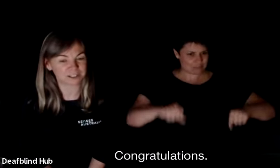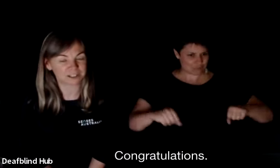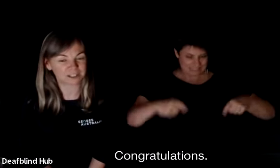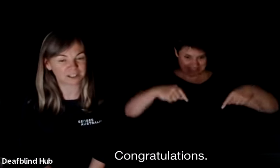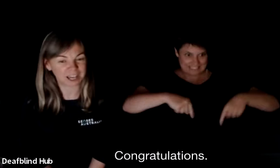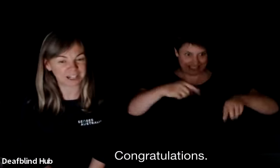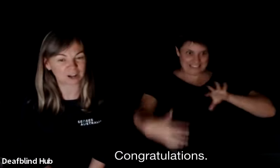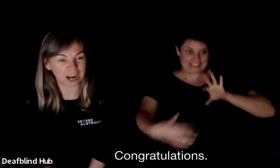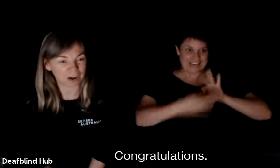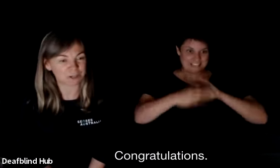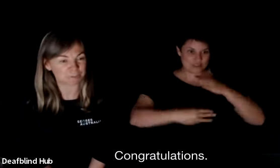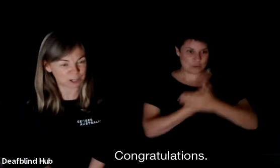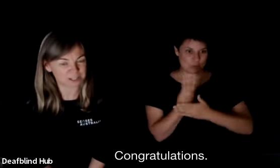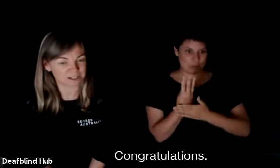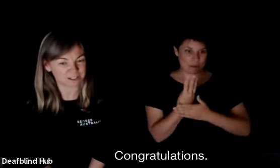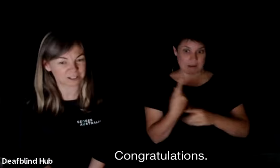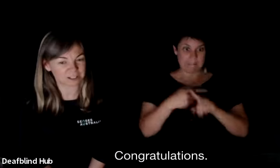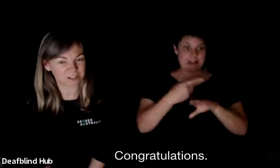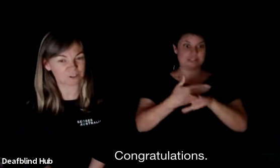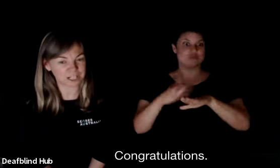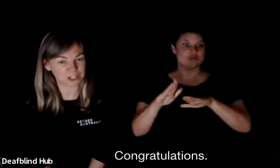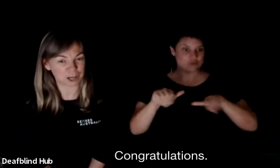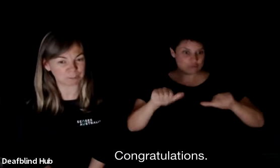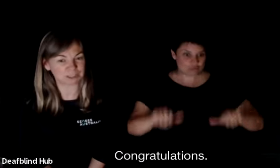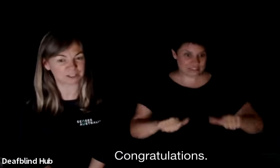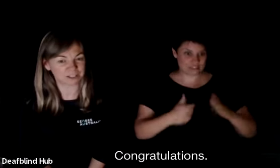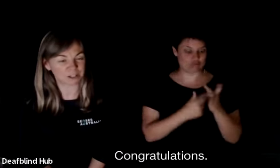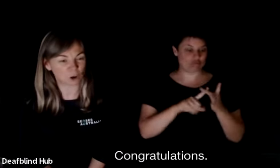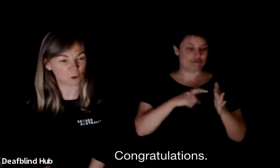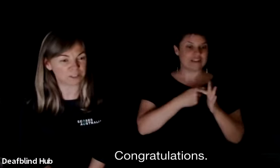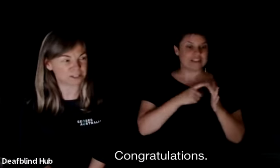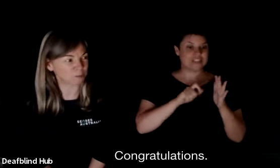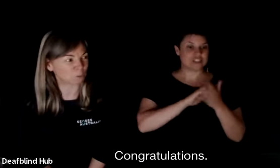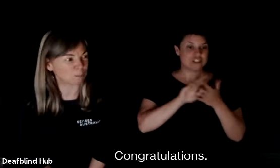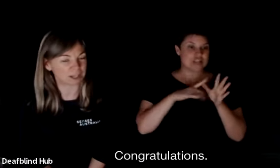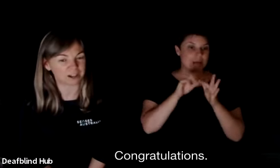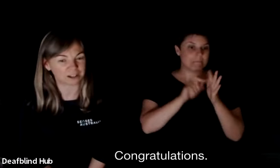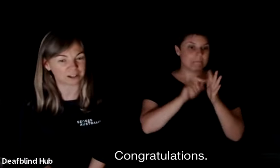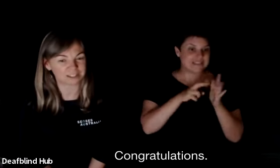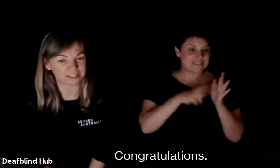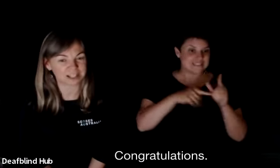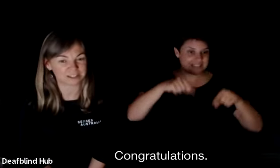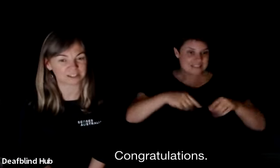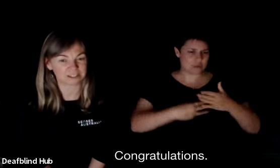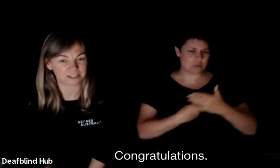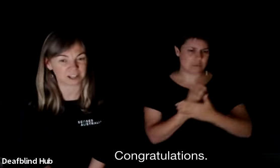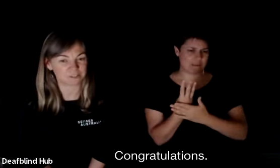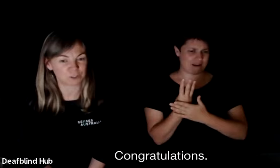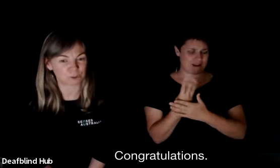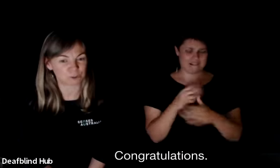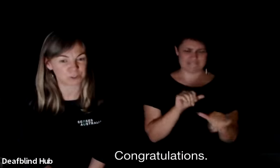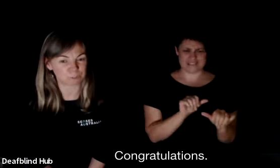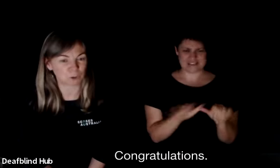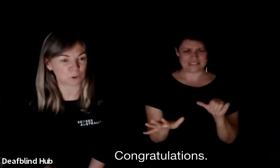Lawson, and our current president, Ricky Chaplin, on this webinar. It's excellent to